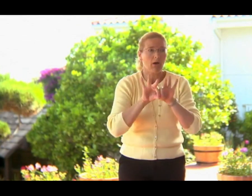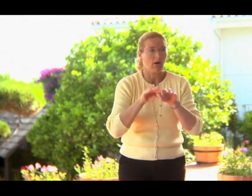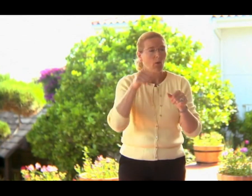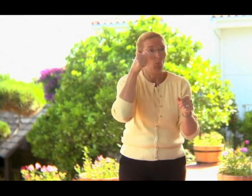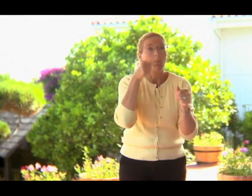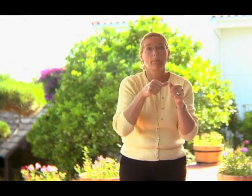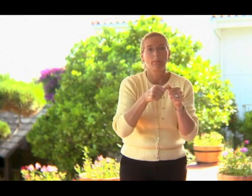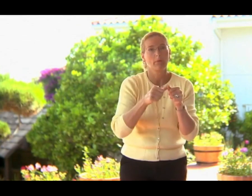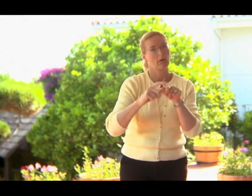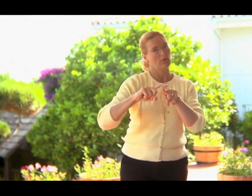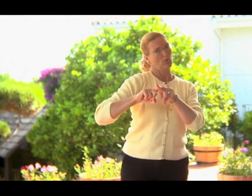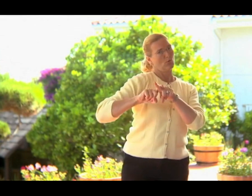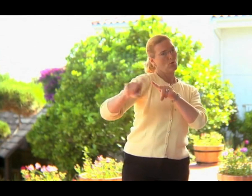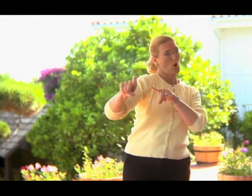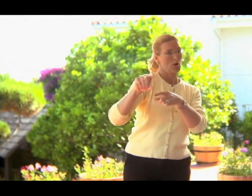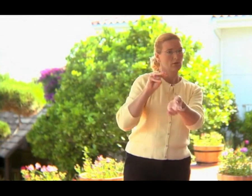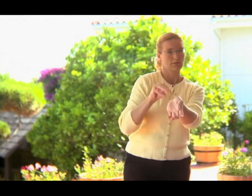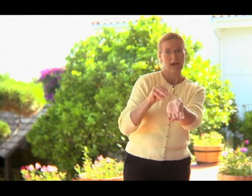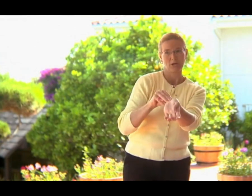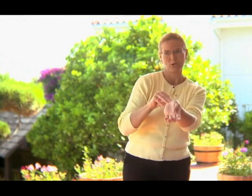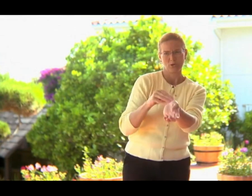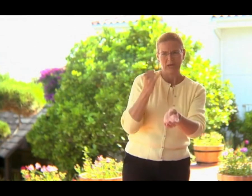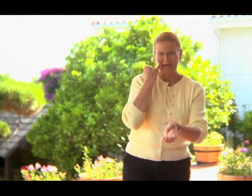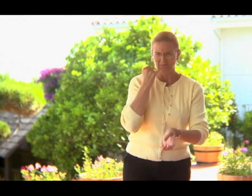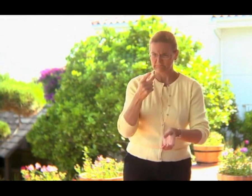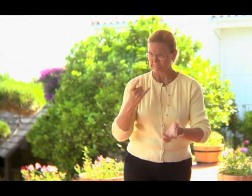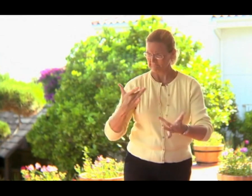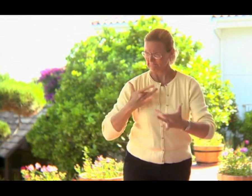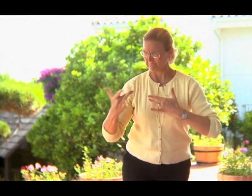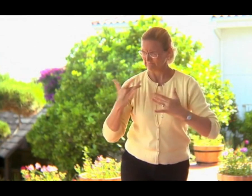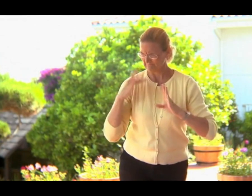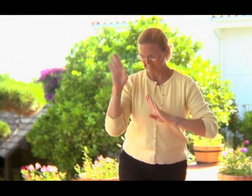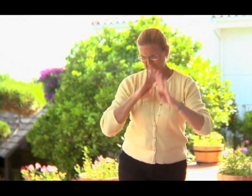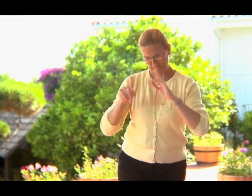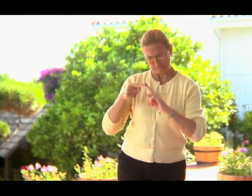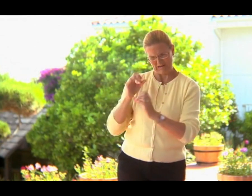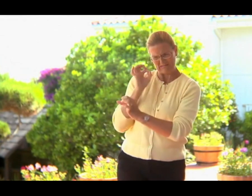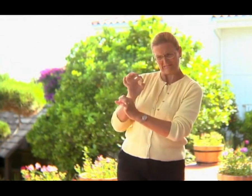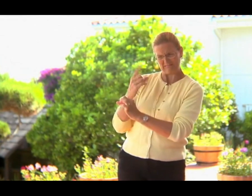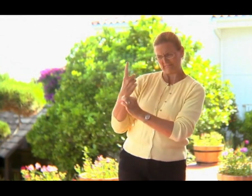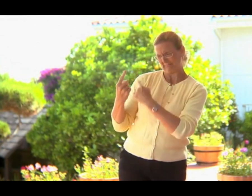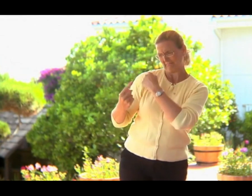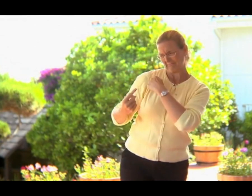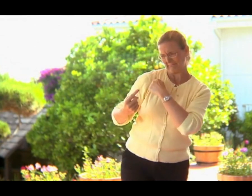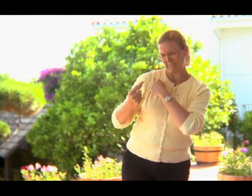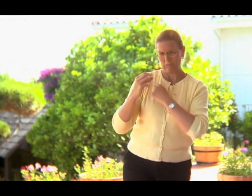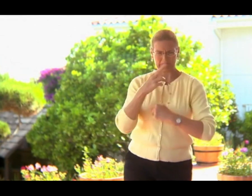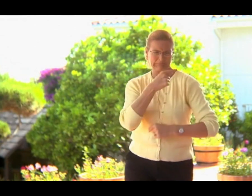The most important thing to remember is to call your doctor if you are worried about a spot.